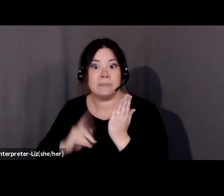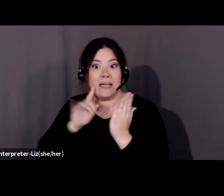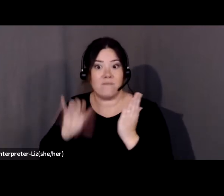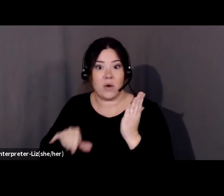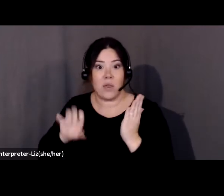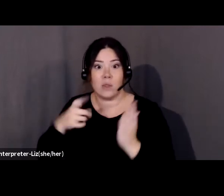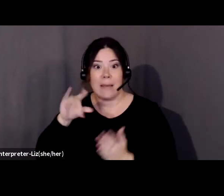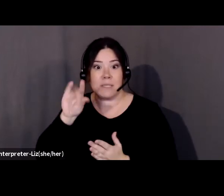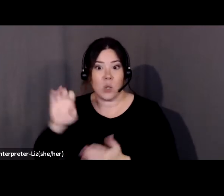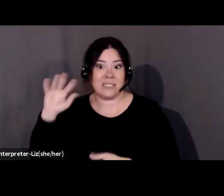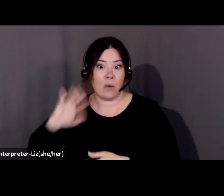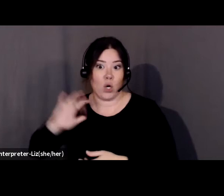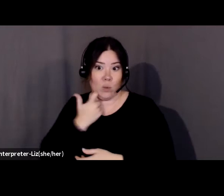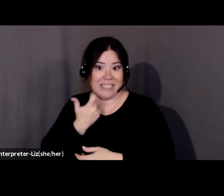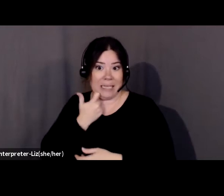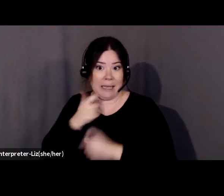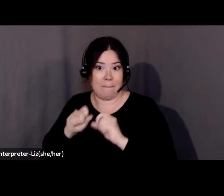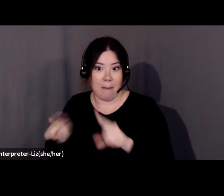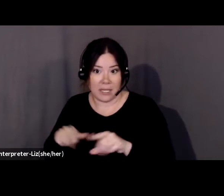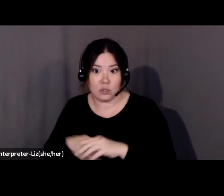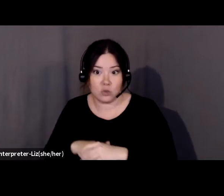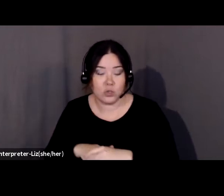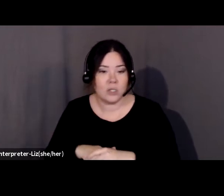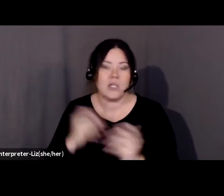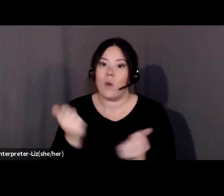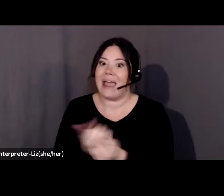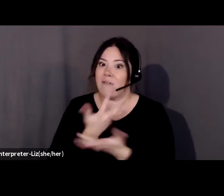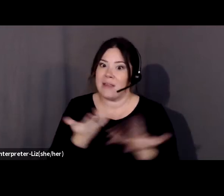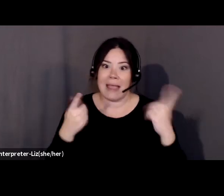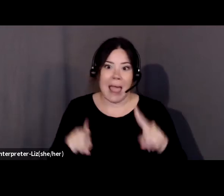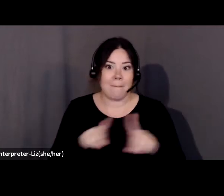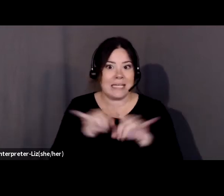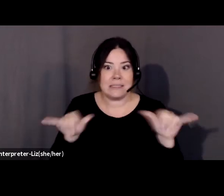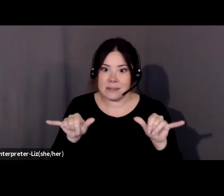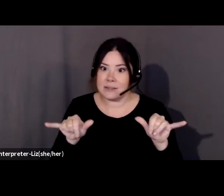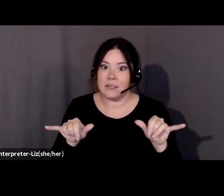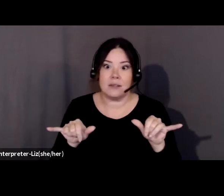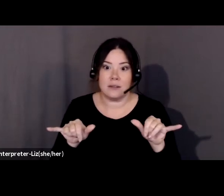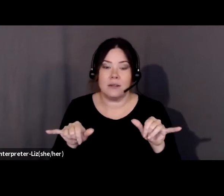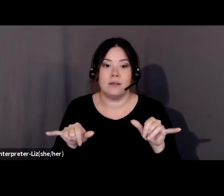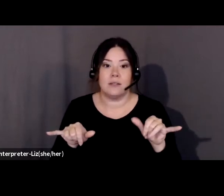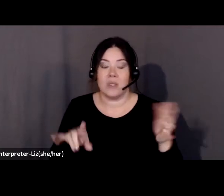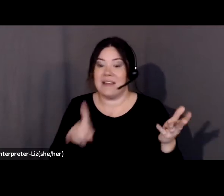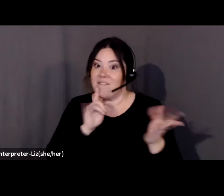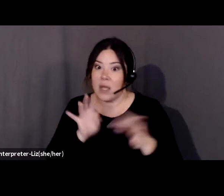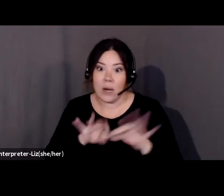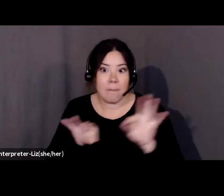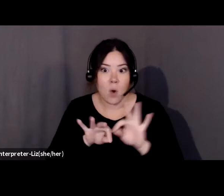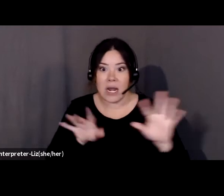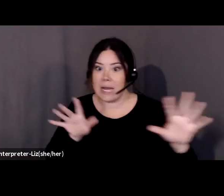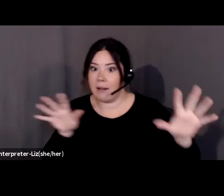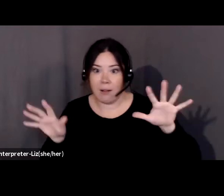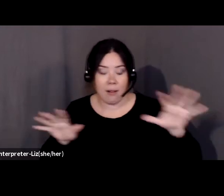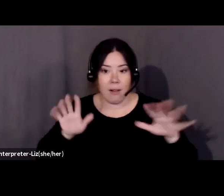were recently published. So everything kind of happens all at once. So it's very important that everybody's staying